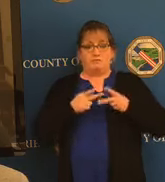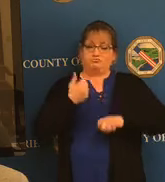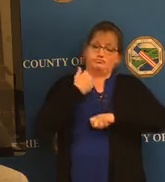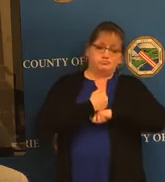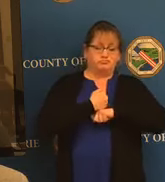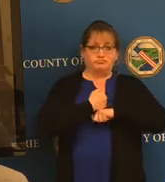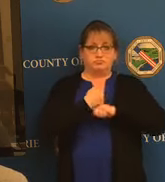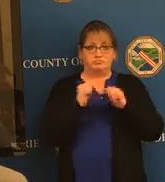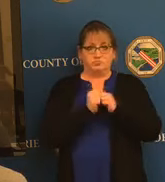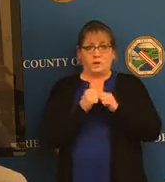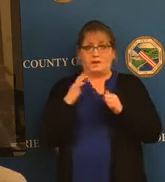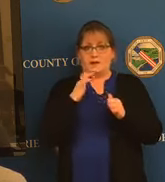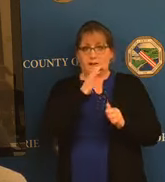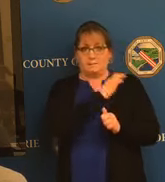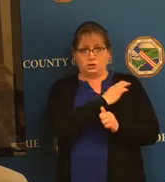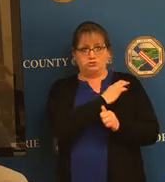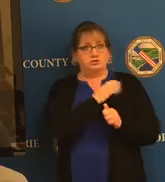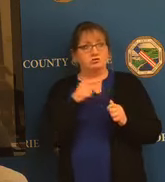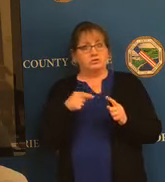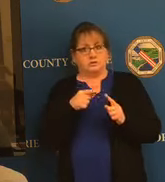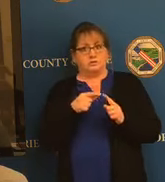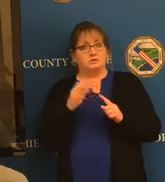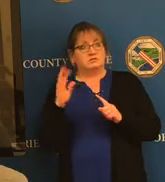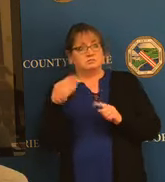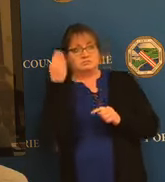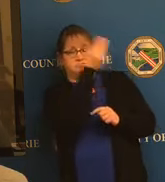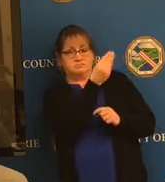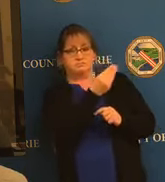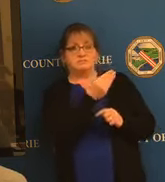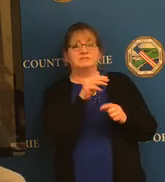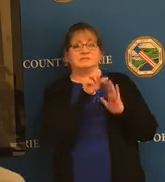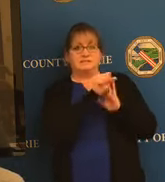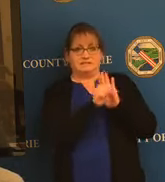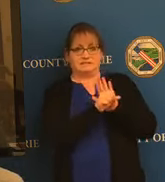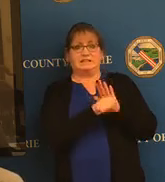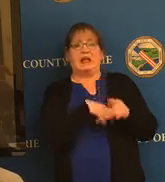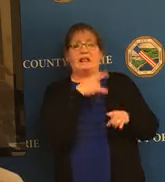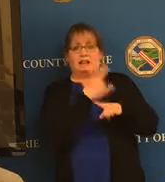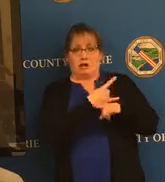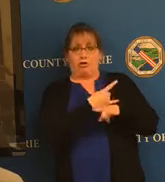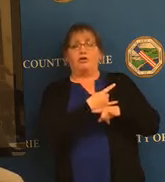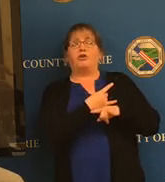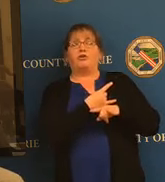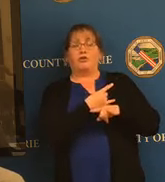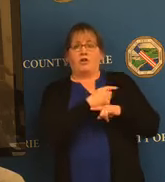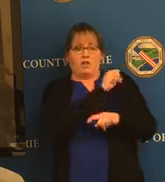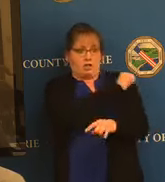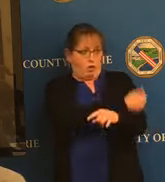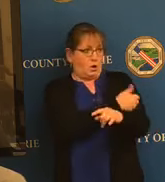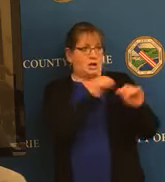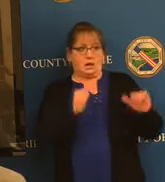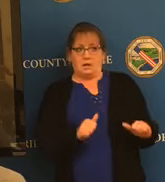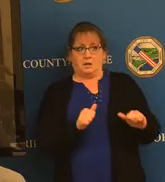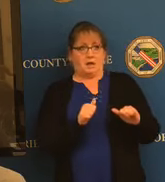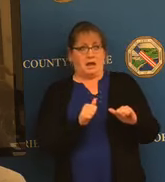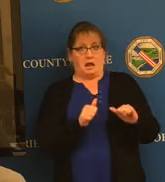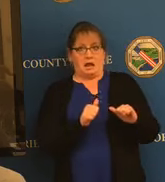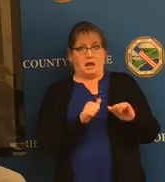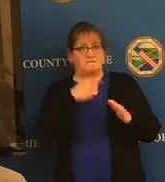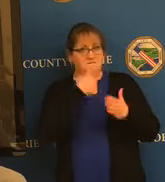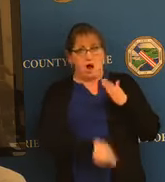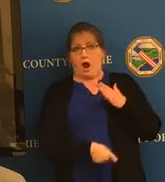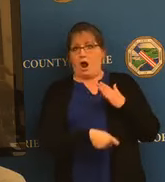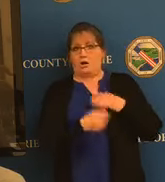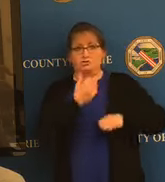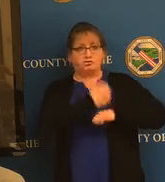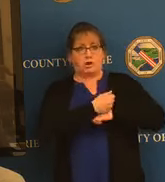order. The information's been turned over to the State Liquor Authority. The State Liquor Authority now has the ability to do whatever they want, to fine them, to shut